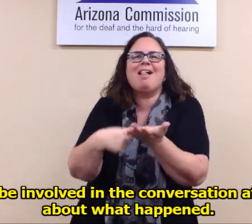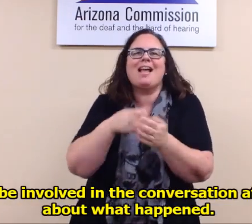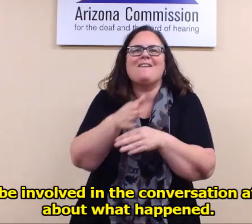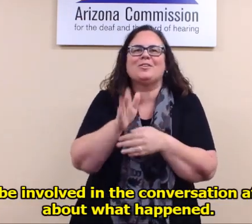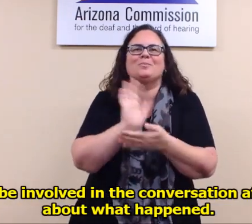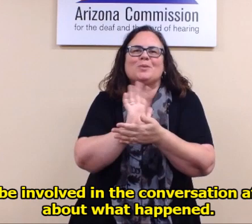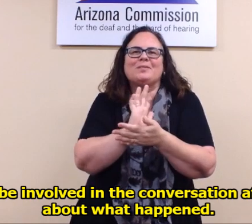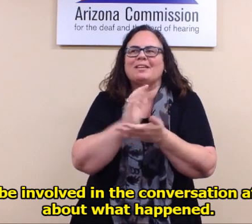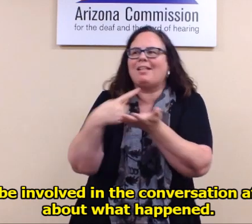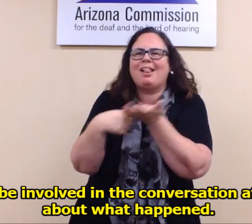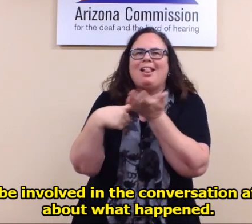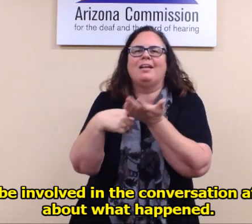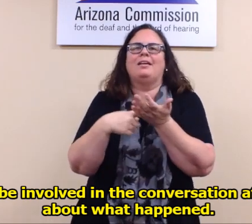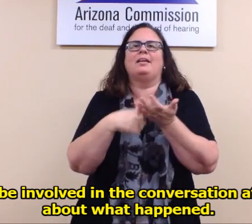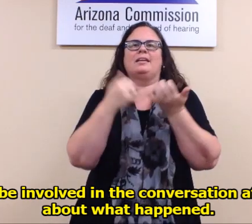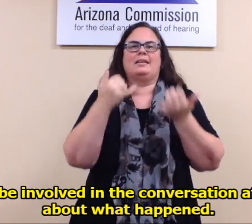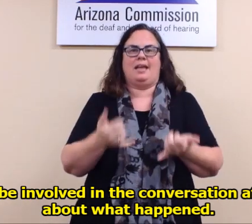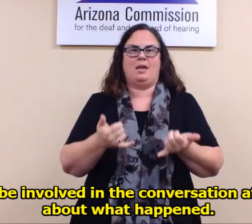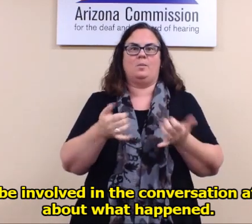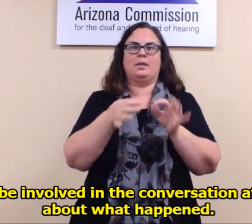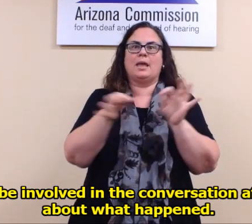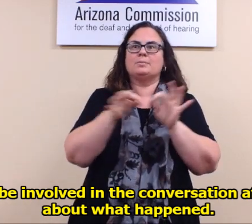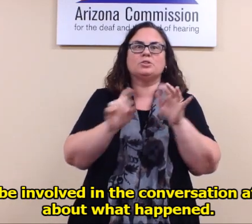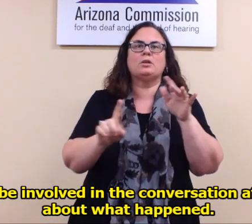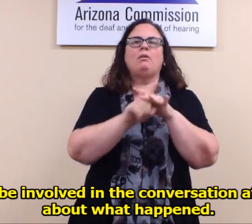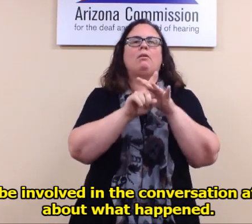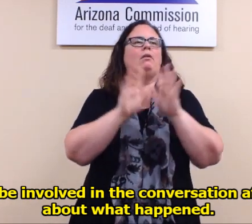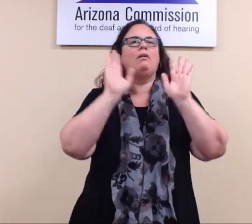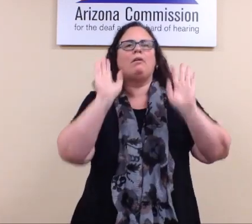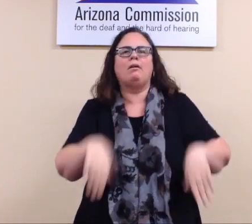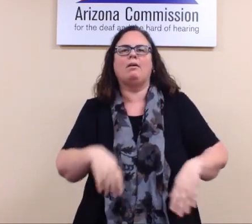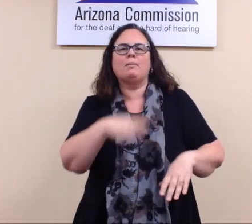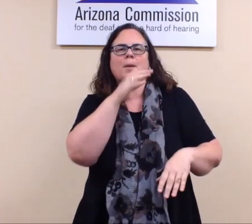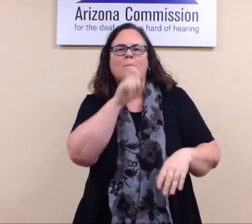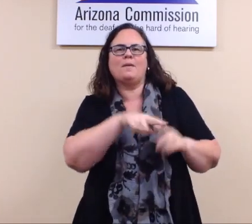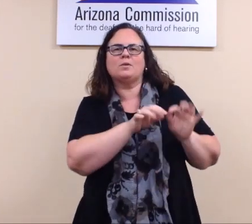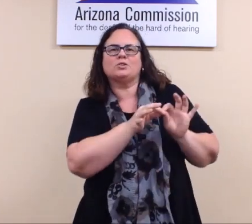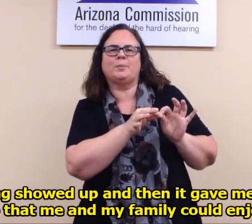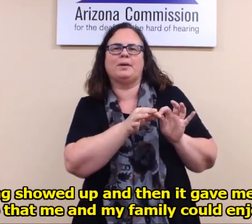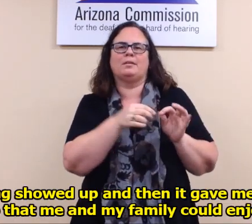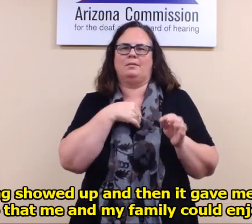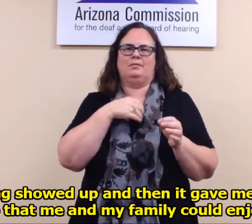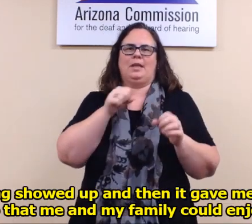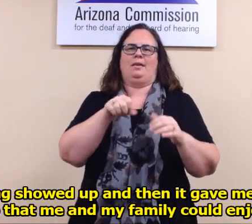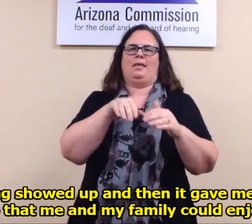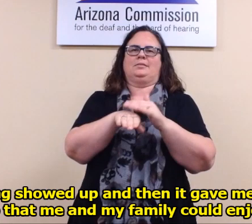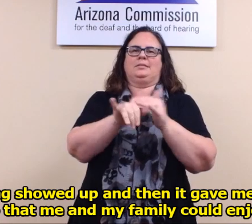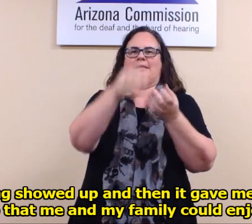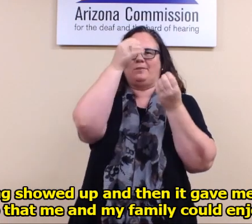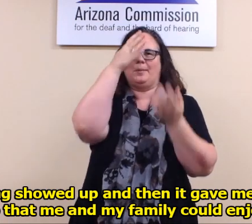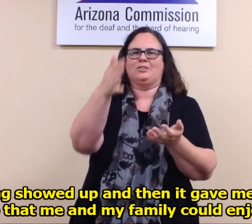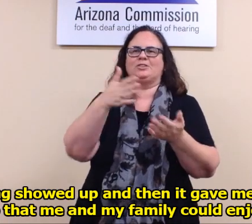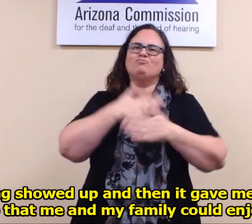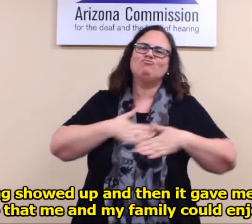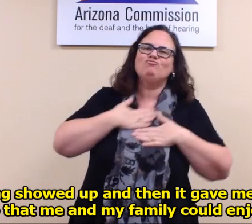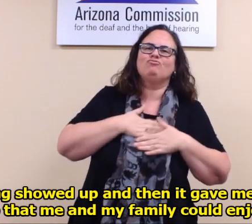Then I could be involved in the conversation after the movie about what happened. Captioning showed up, and then it gave me access